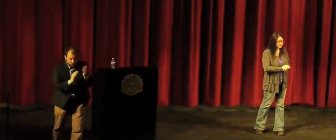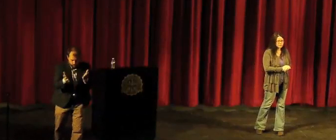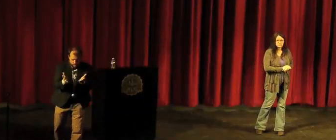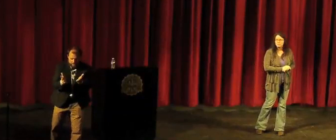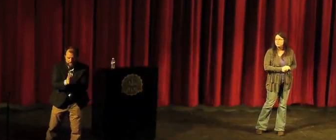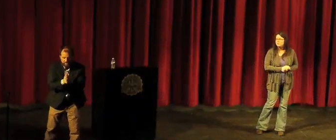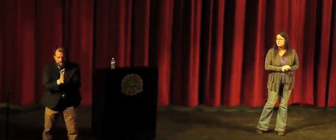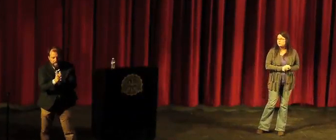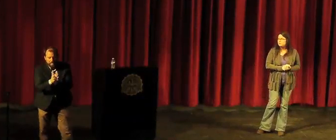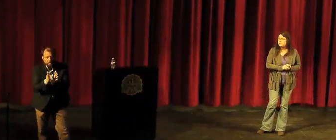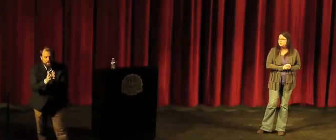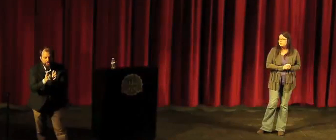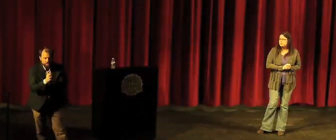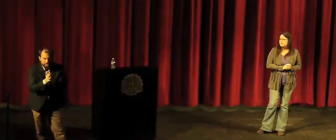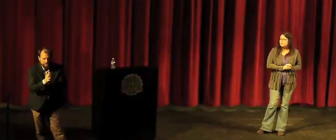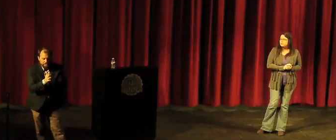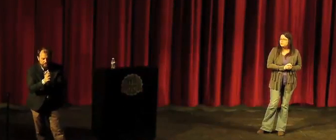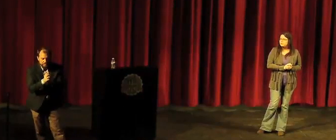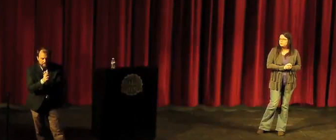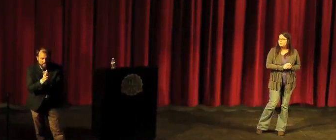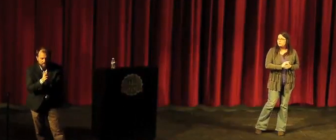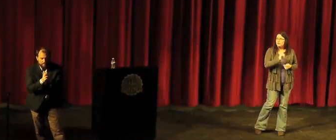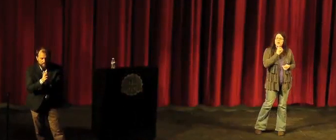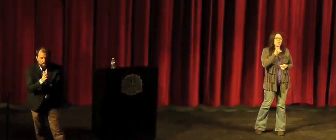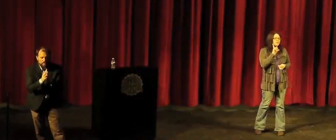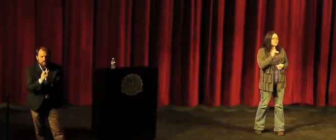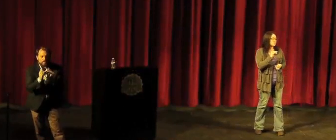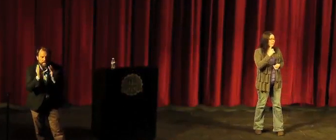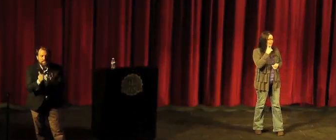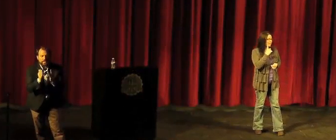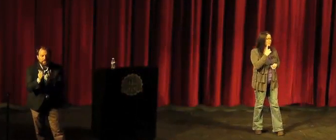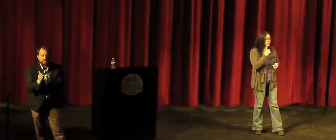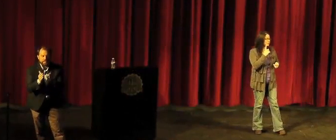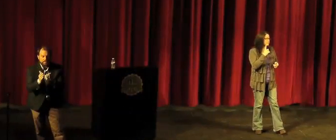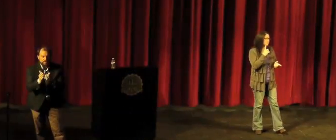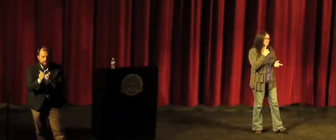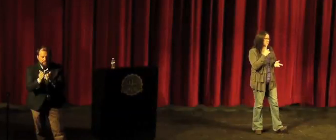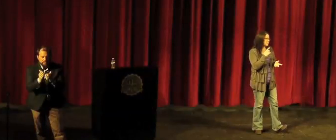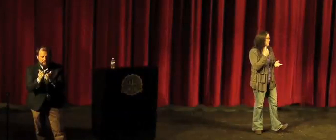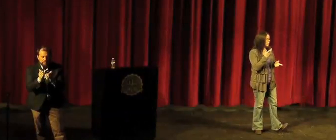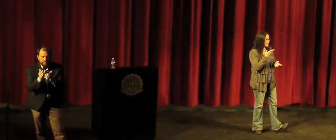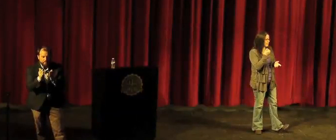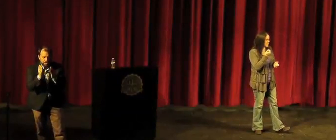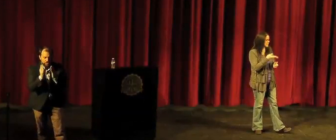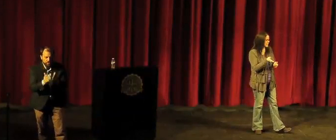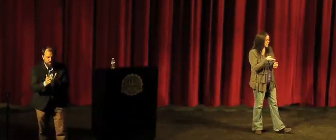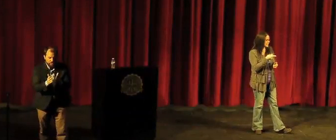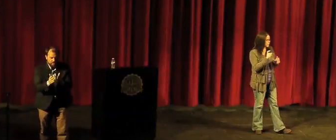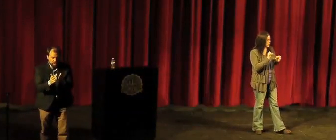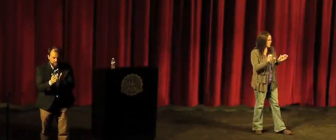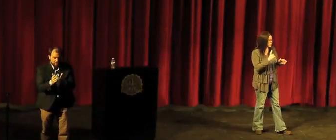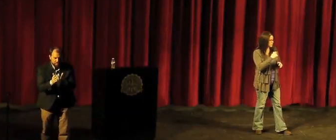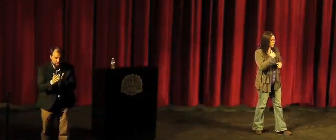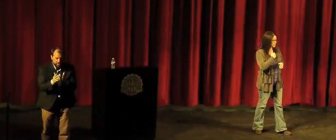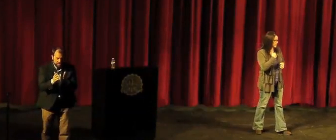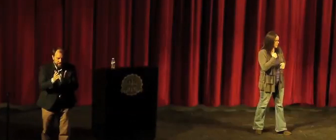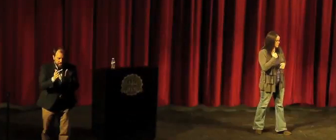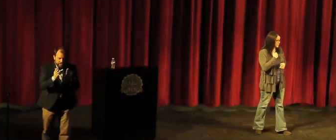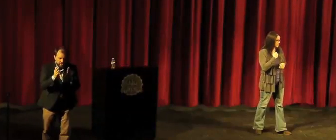I do. I mean, I really do think it is a matter that one of the best things that we can do for